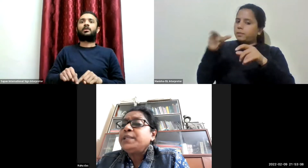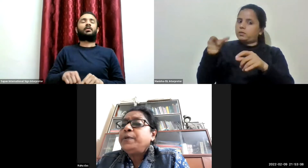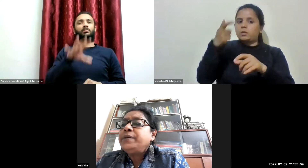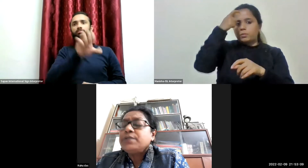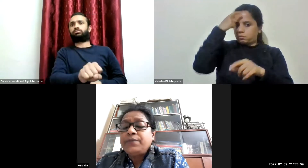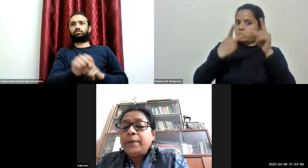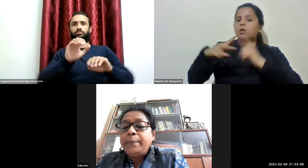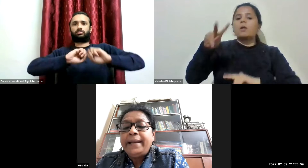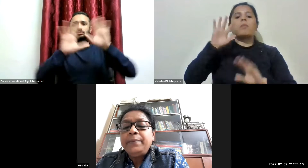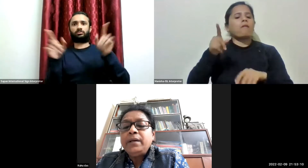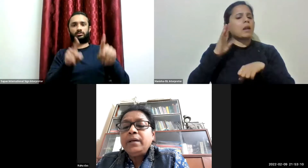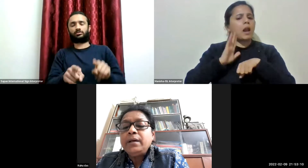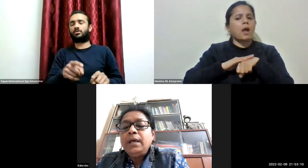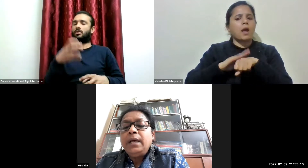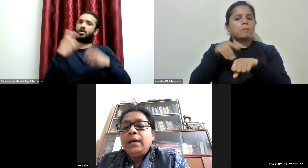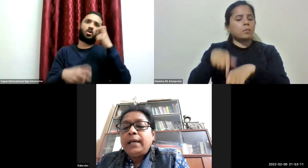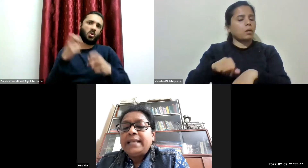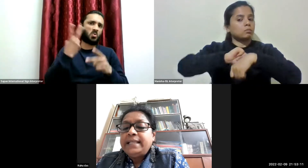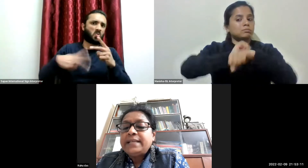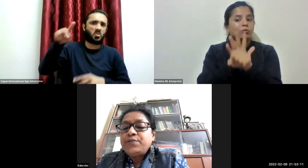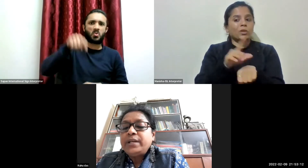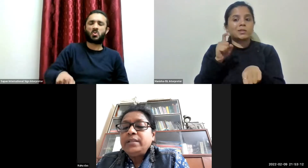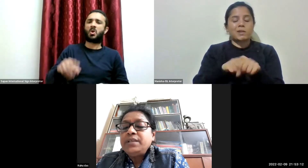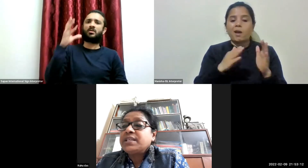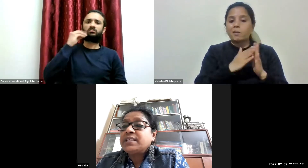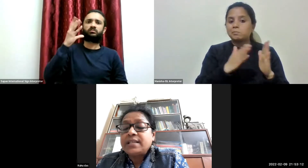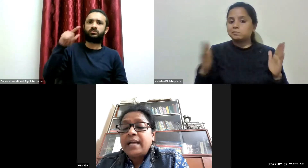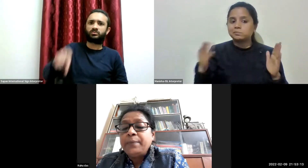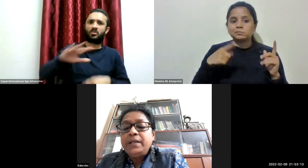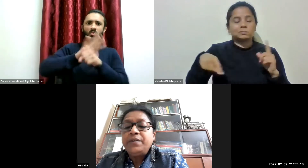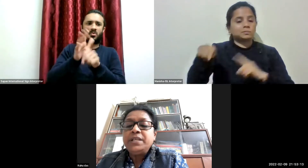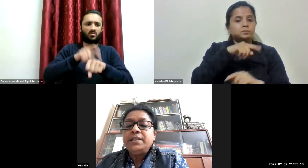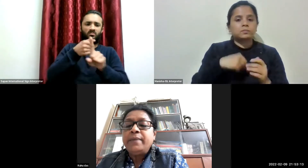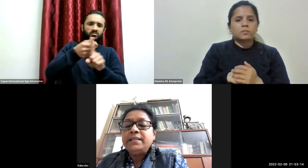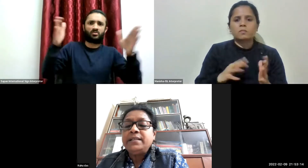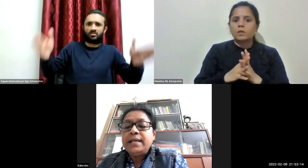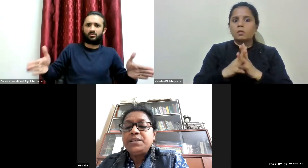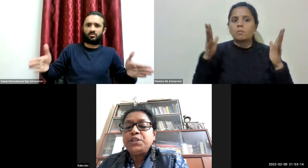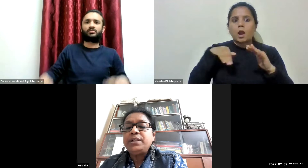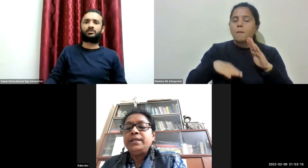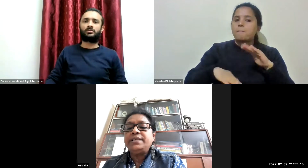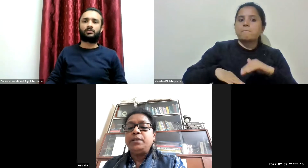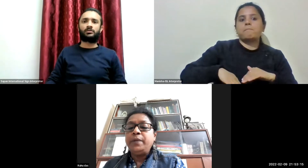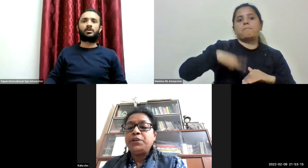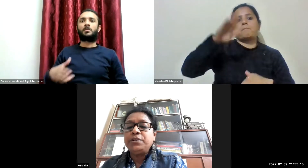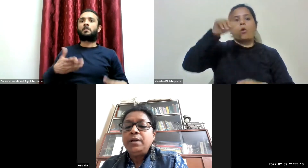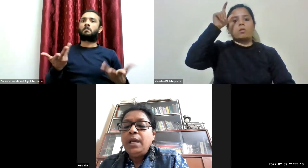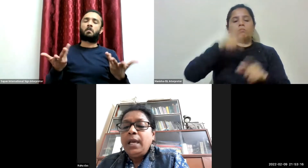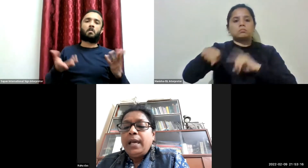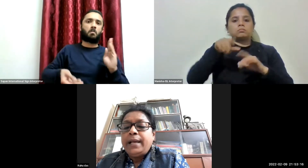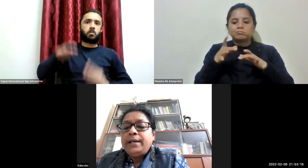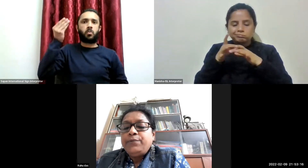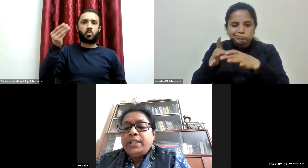And the experience of our pandemic has illustrated this sharp increase in marginalization and